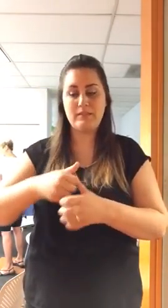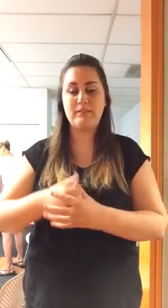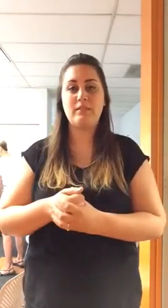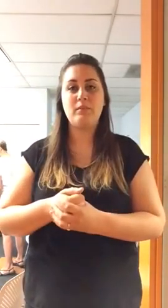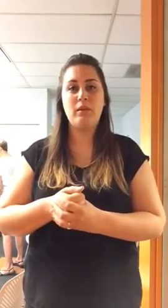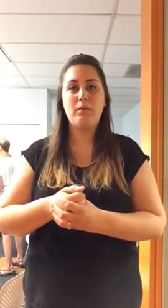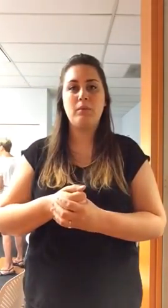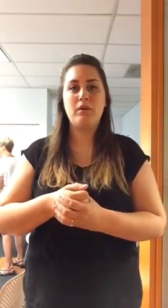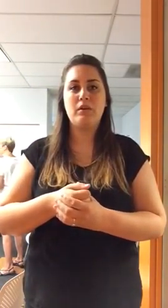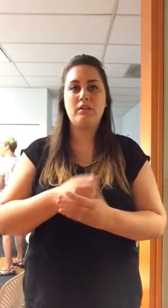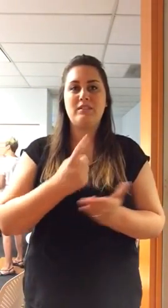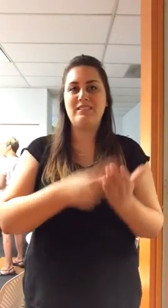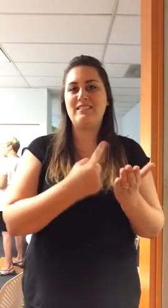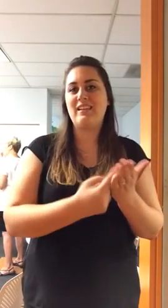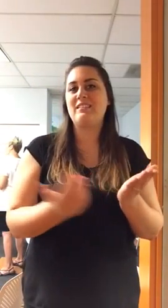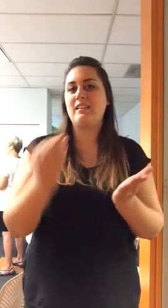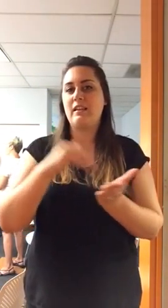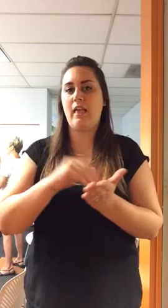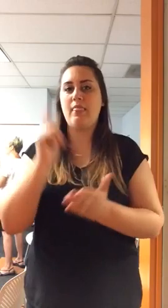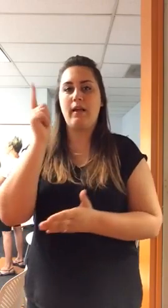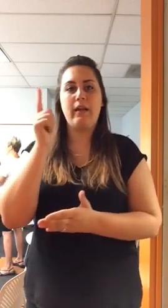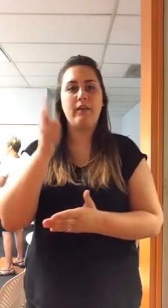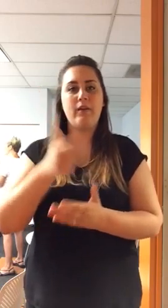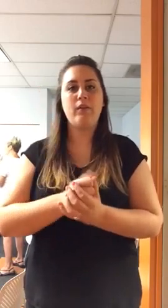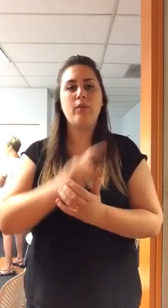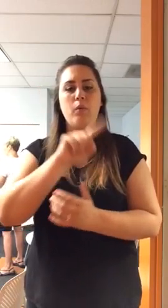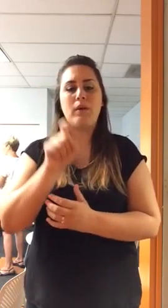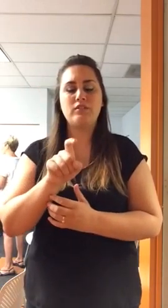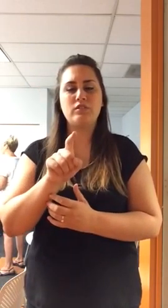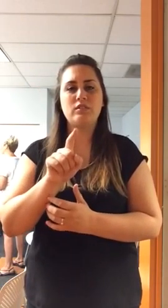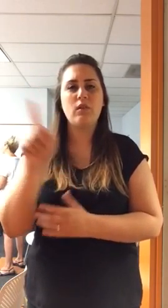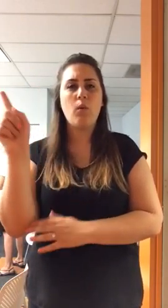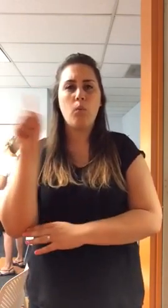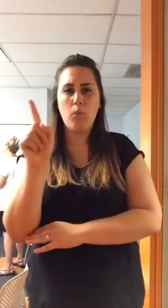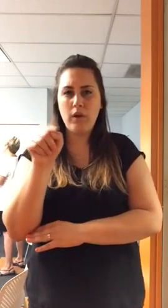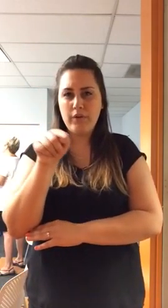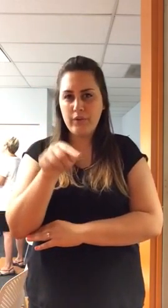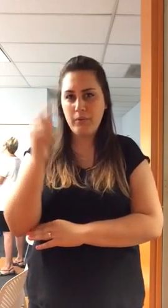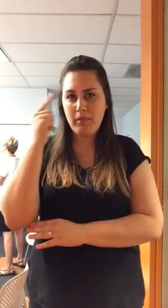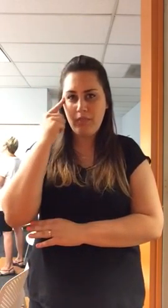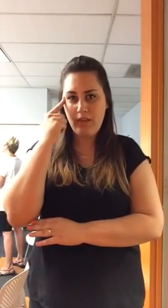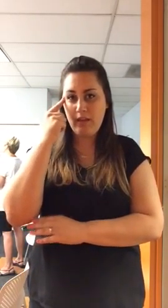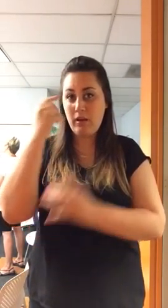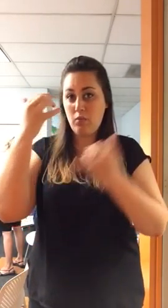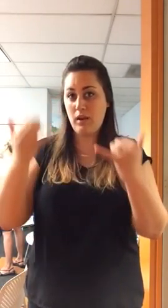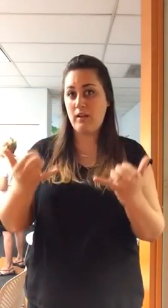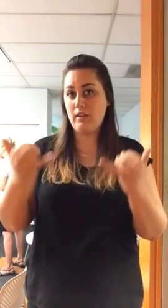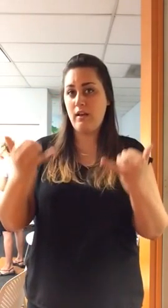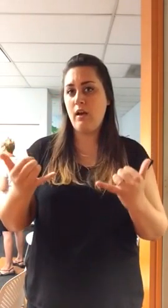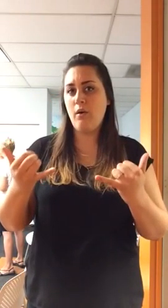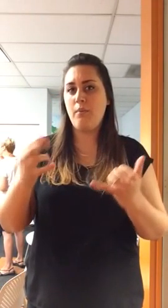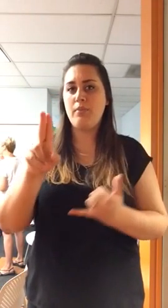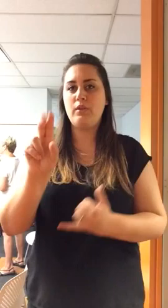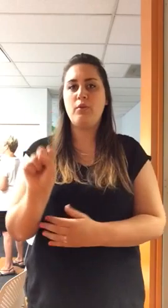the question towards the end of the period. The question is going to be where do you think currently, in 2010, the U.S. economy is located